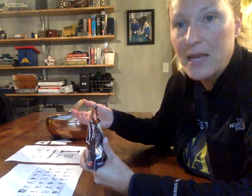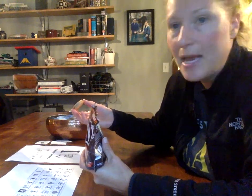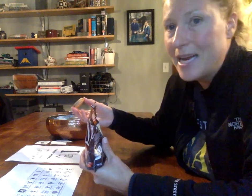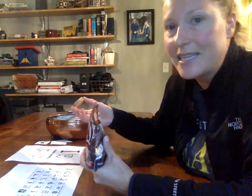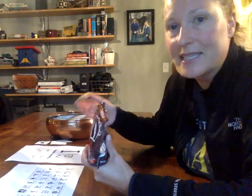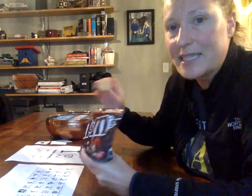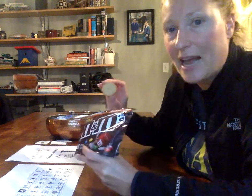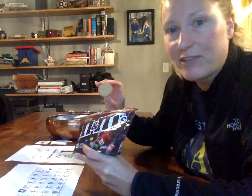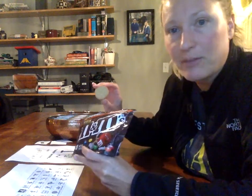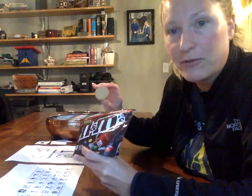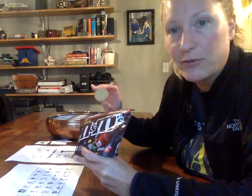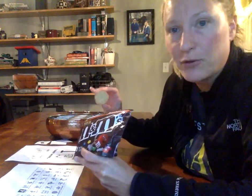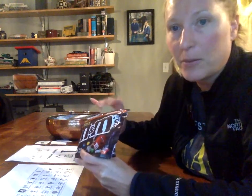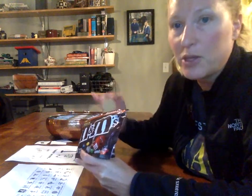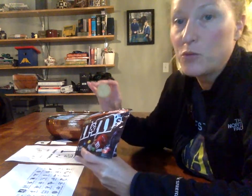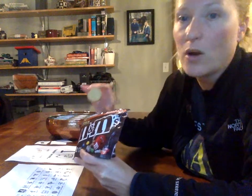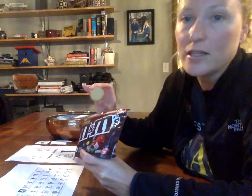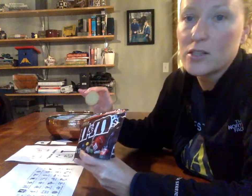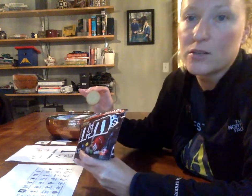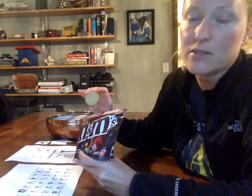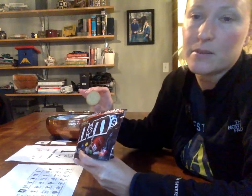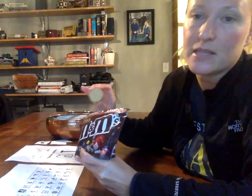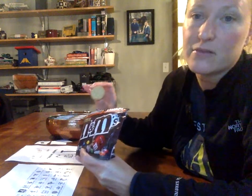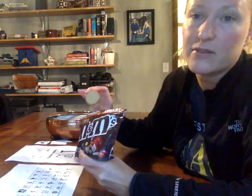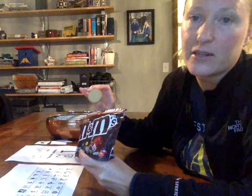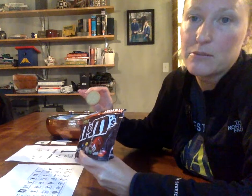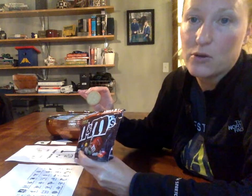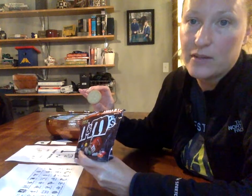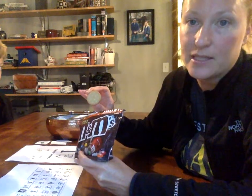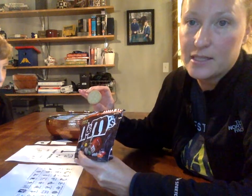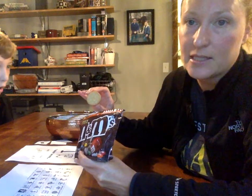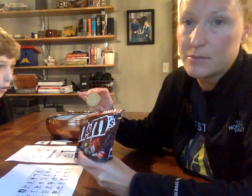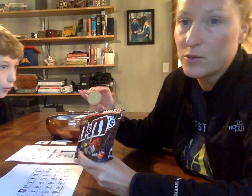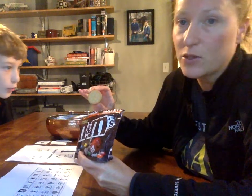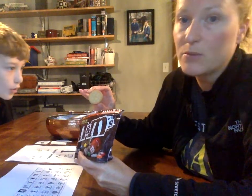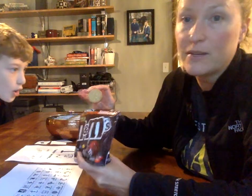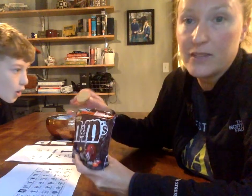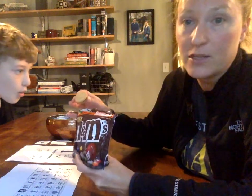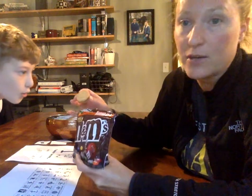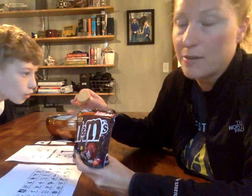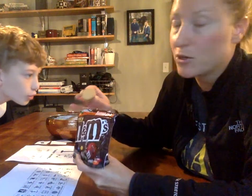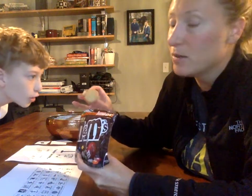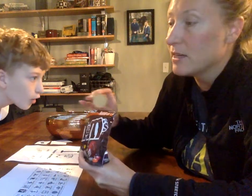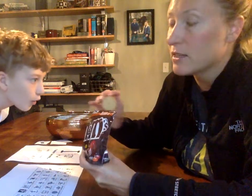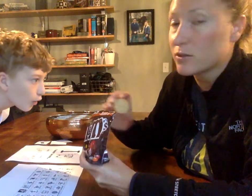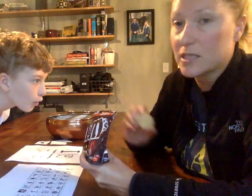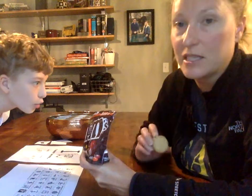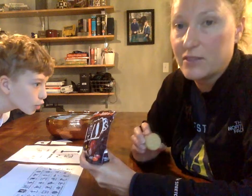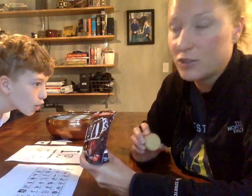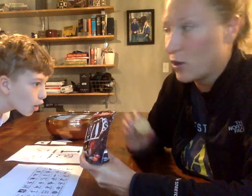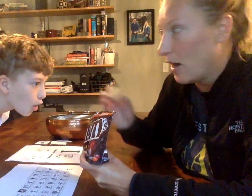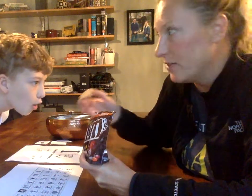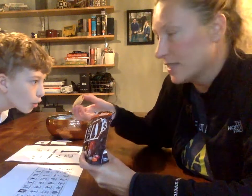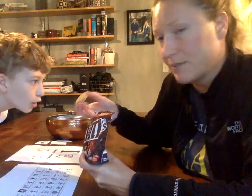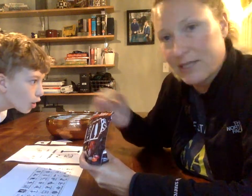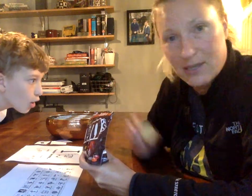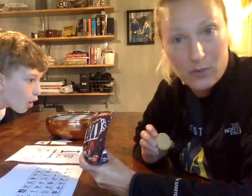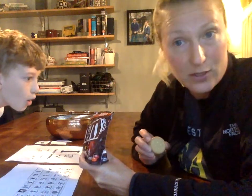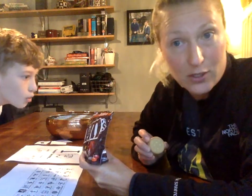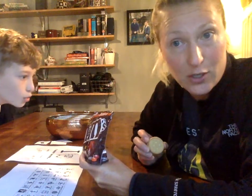And it doesn't have to be food, but you want to start with something that's very motivating to them. So it could be a video game, it could be a certain TV show. Obviously my son wants the